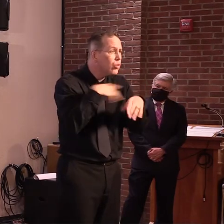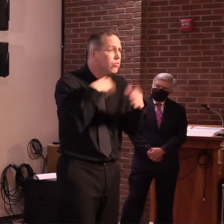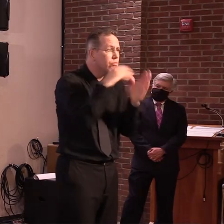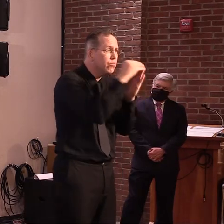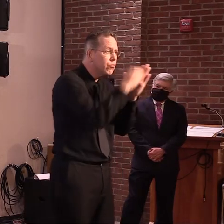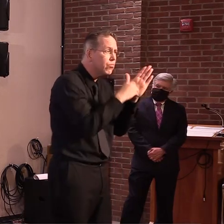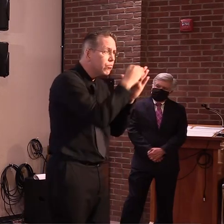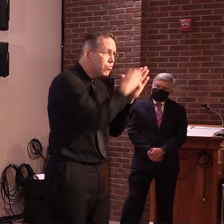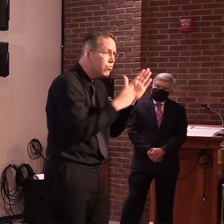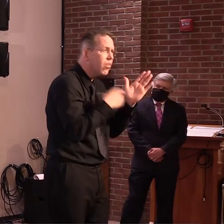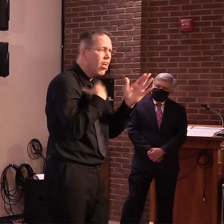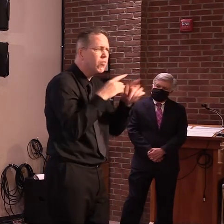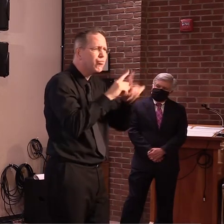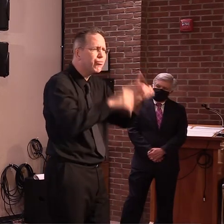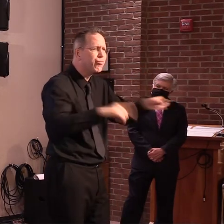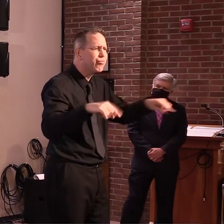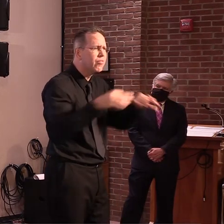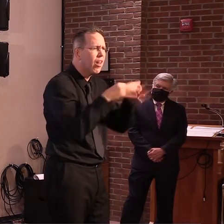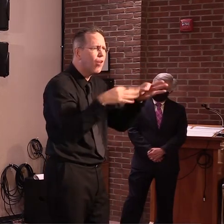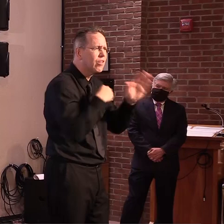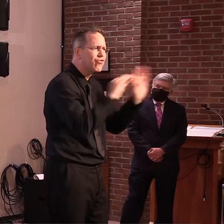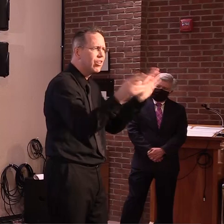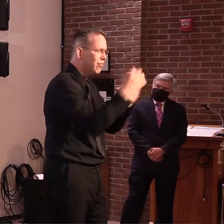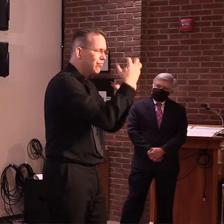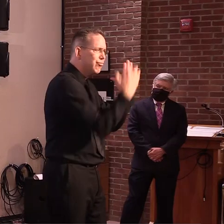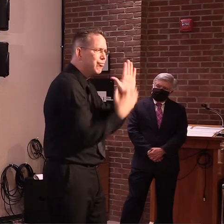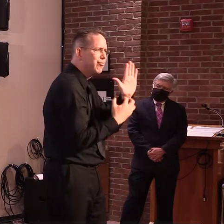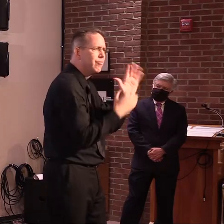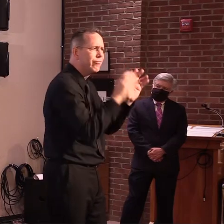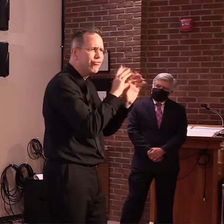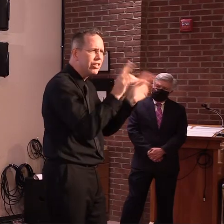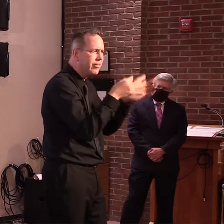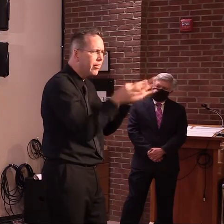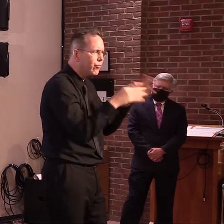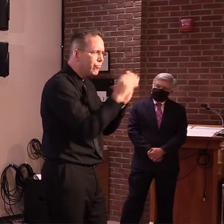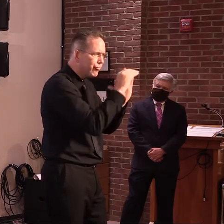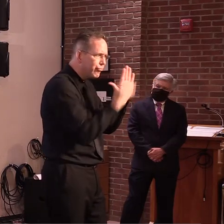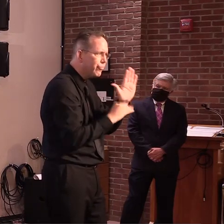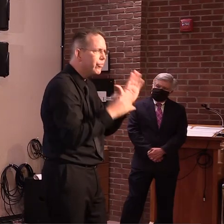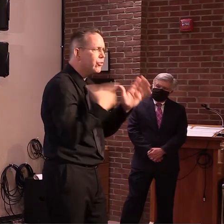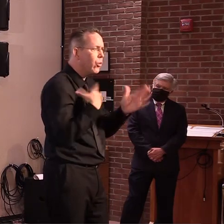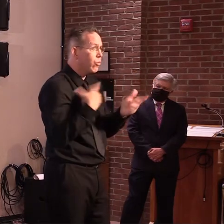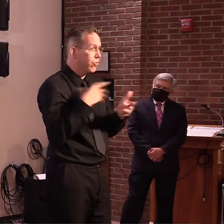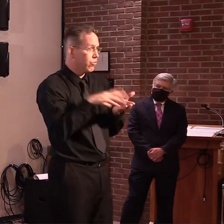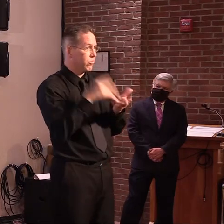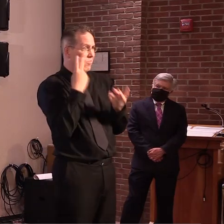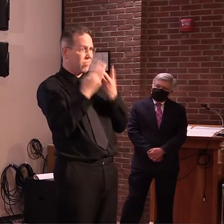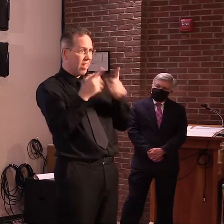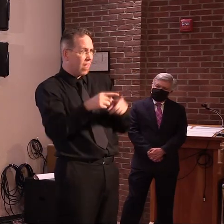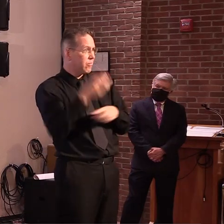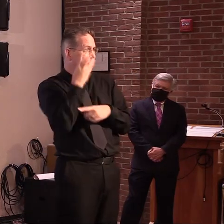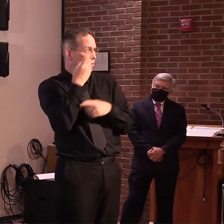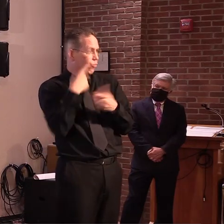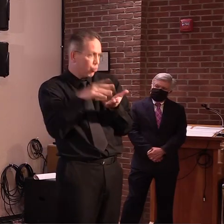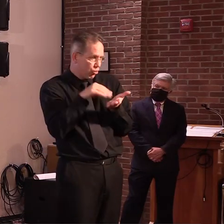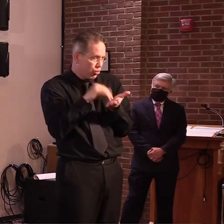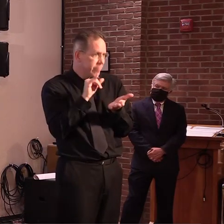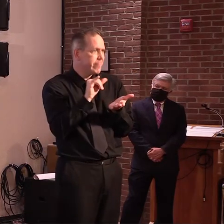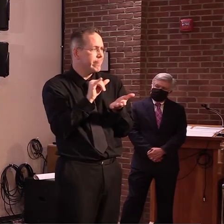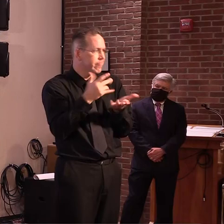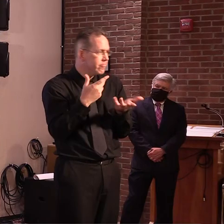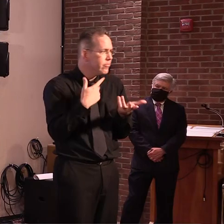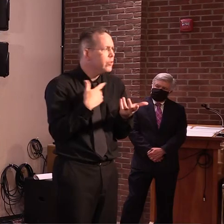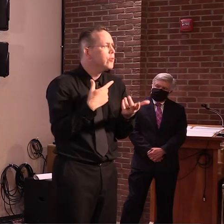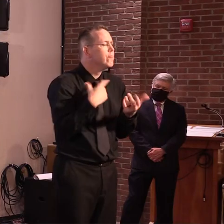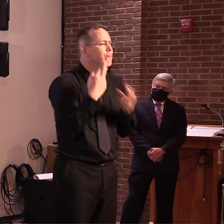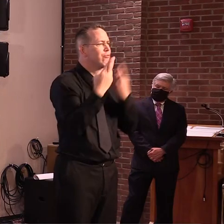learned from this is that there are sometimes dialects of languages that actually we didn't cover